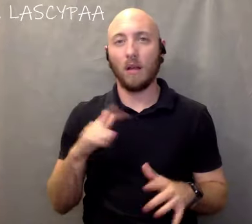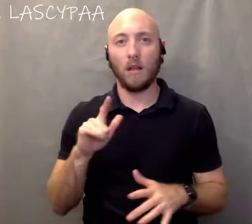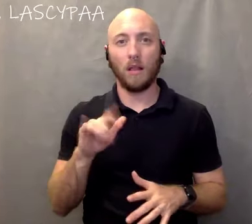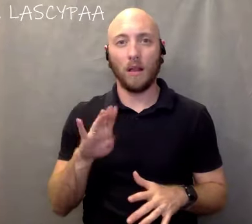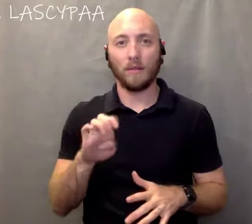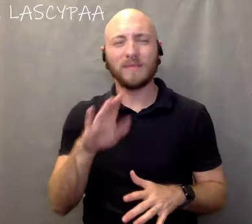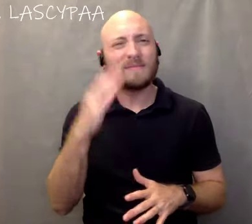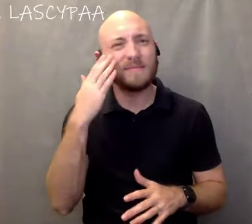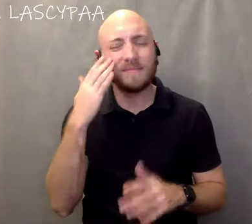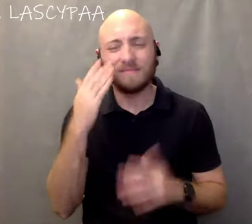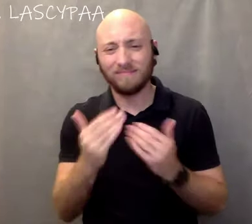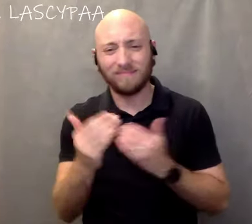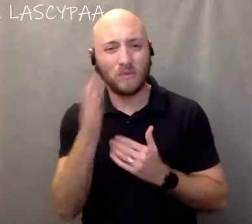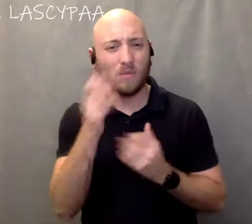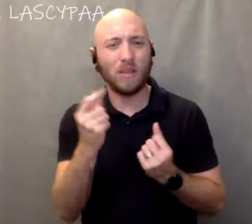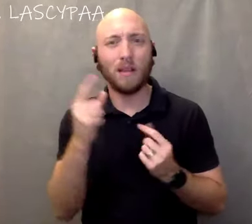firsts.